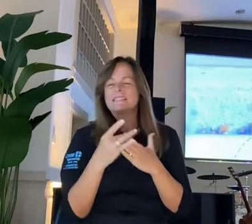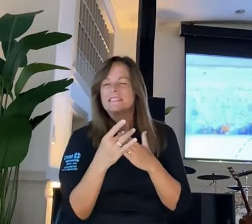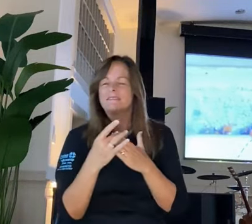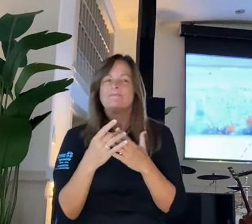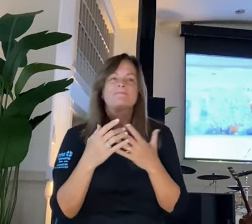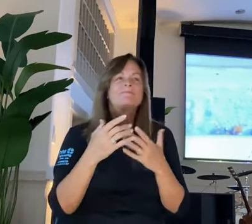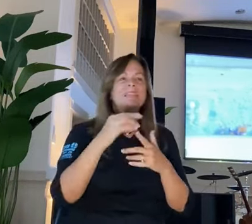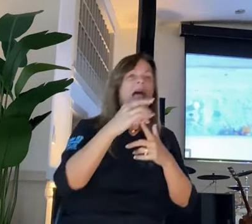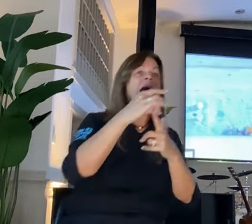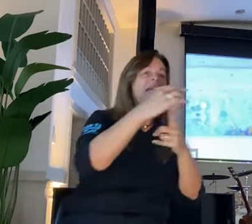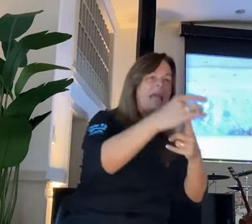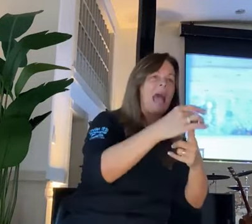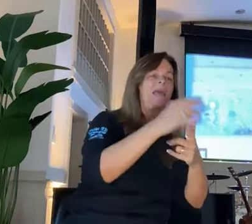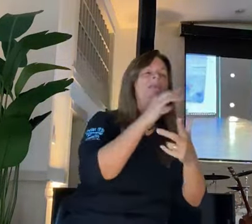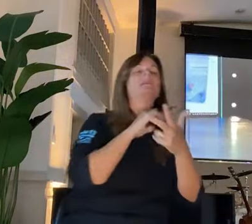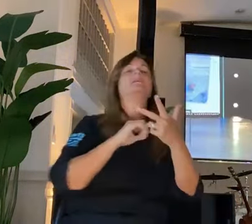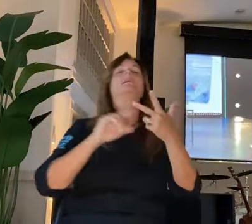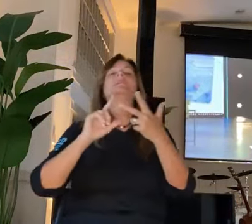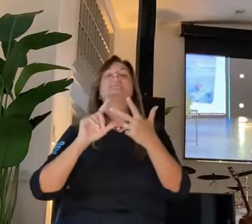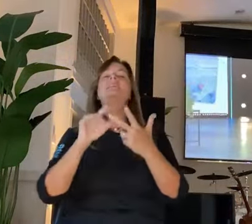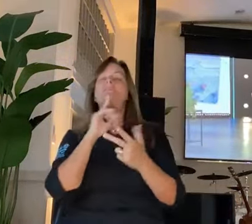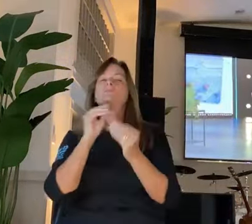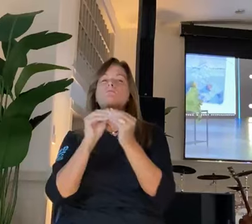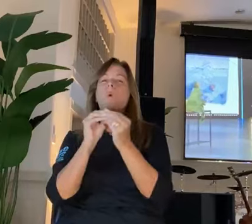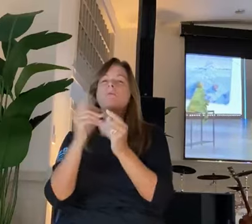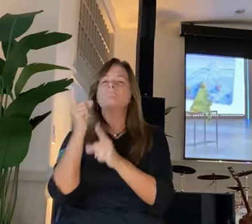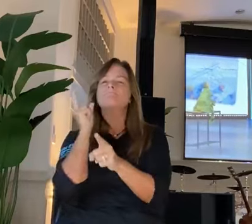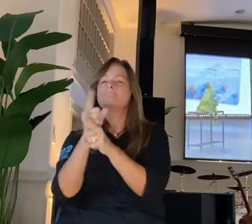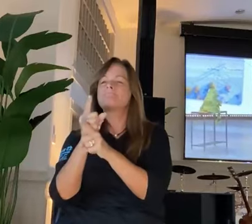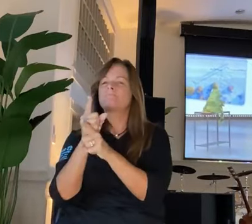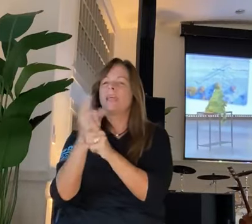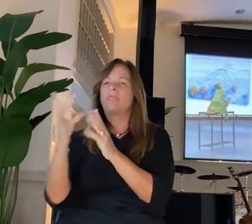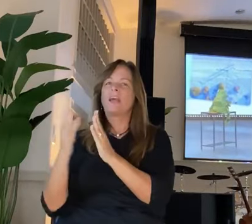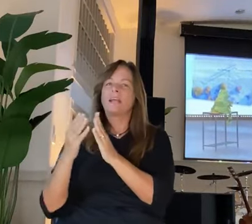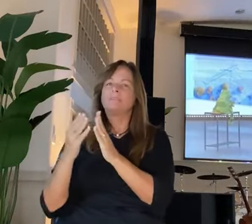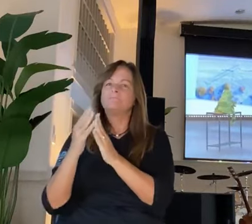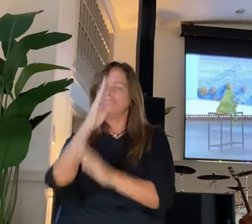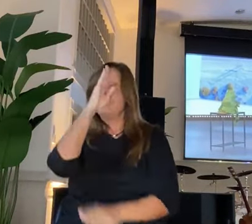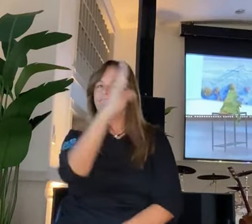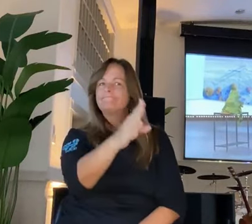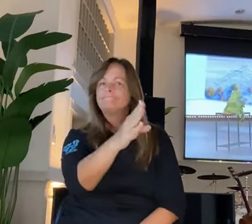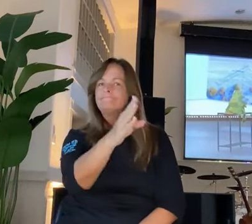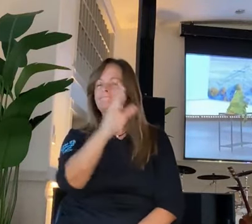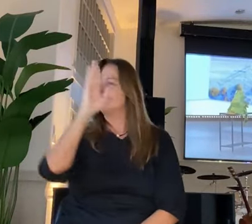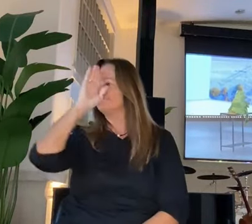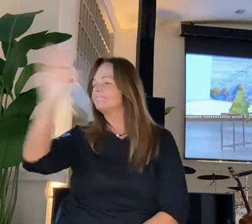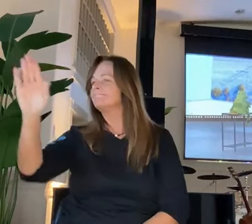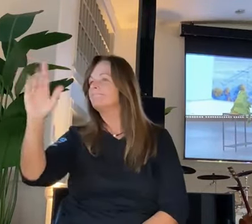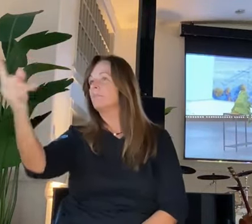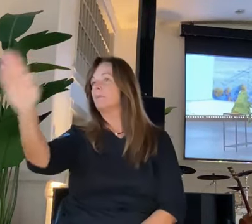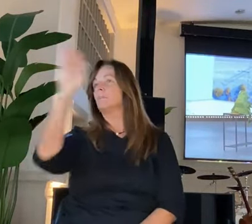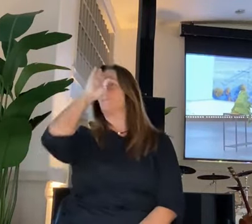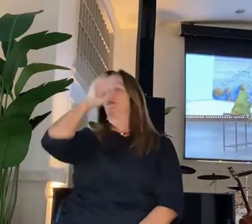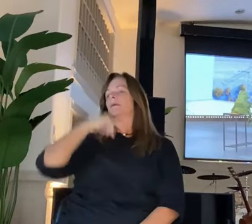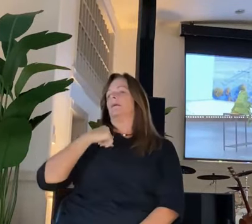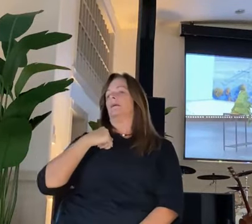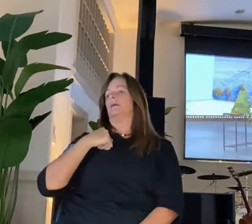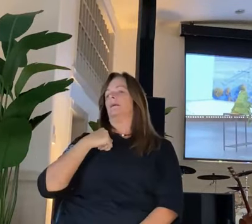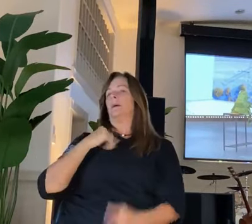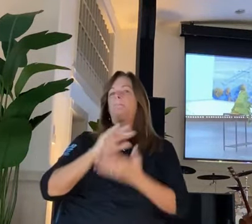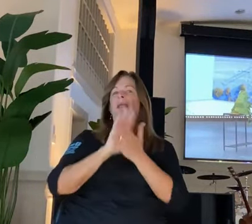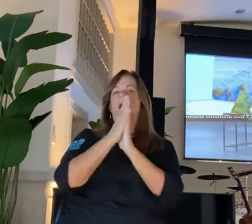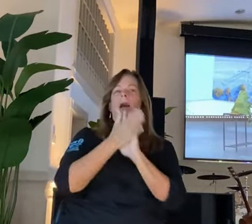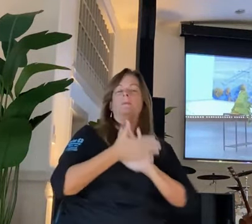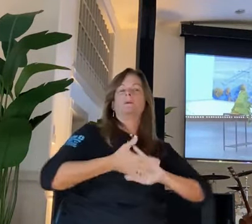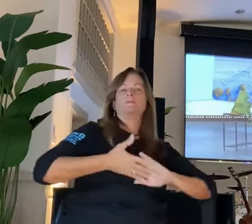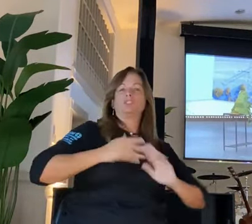you. And the work of the Holy Spirit inside of you is actually called the Holy Spirit. And His job is to make us more